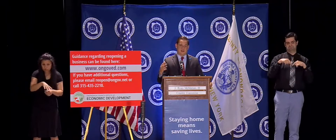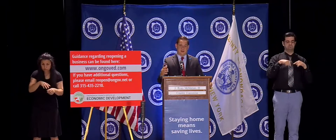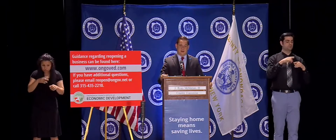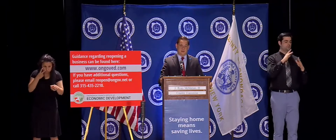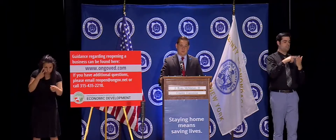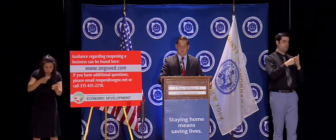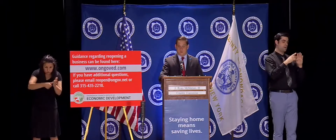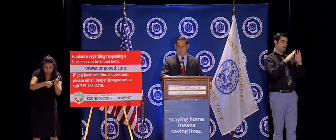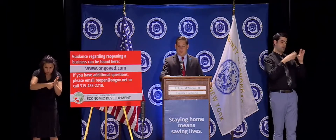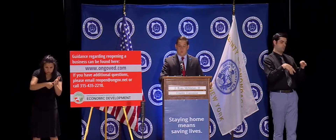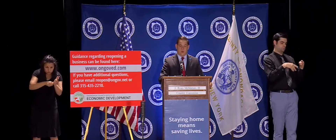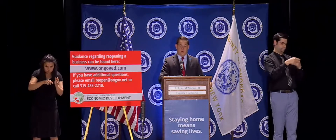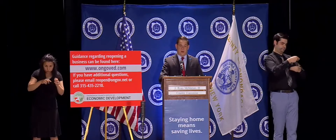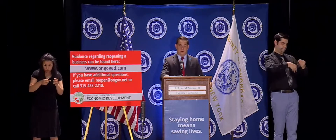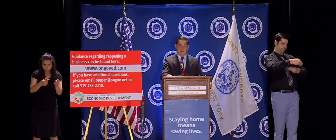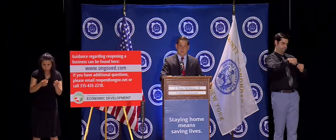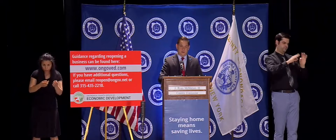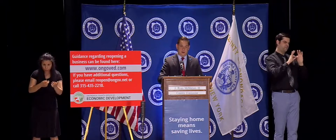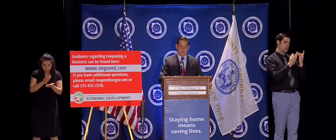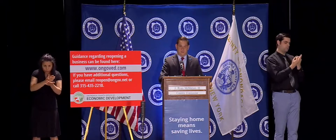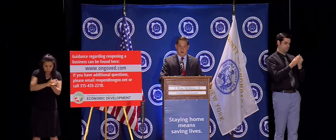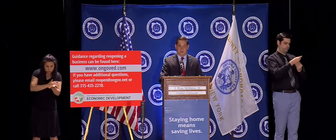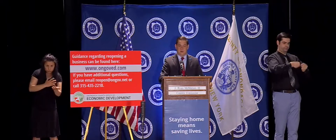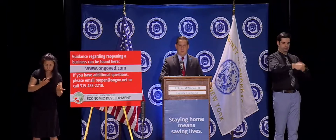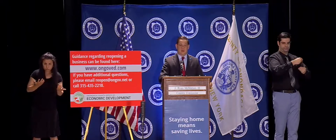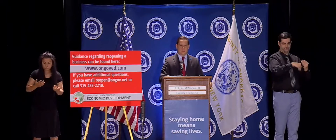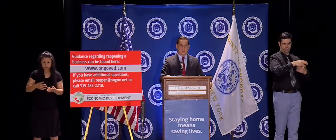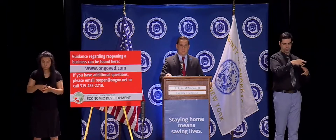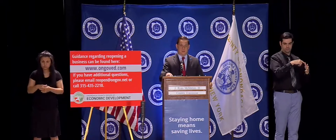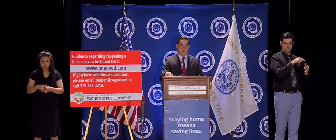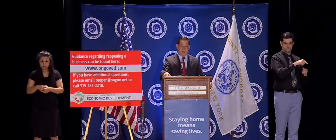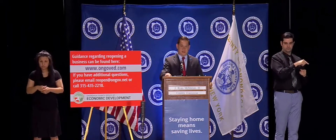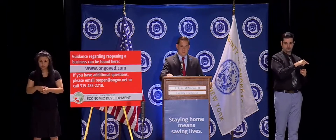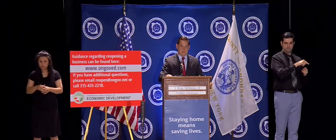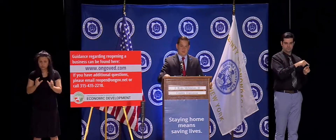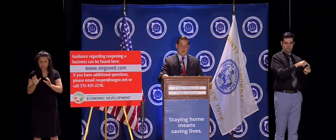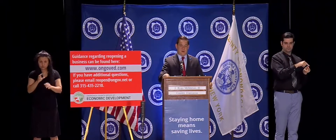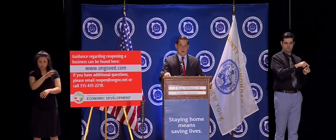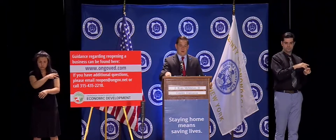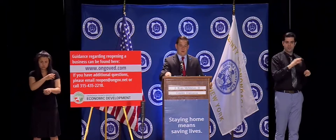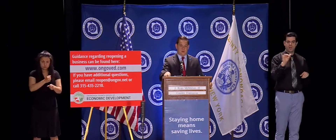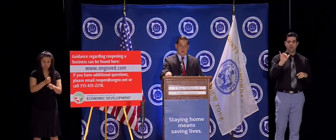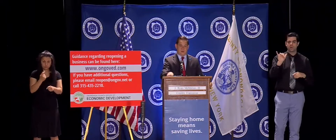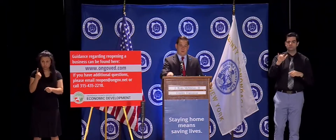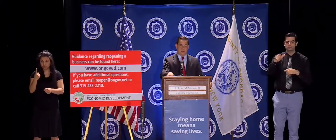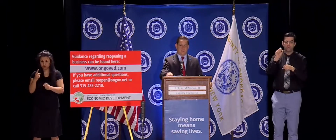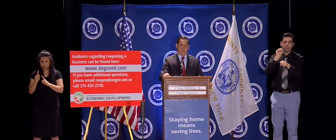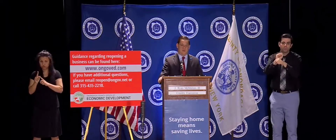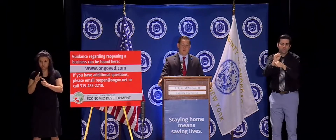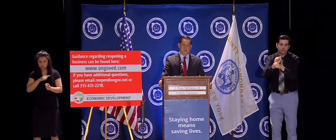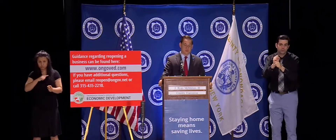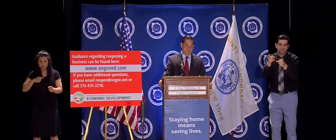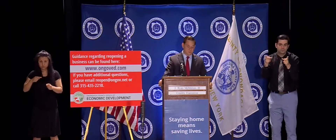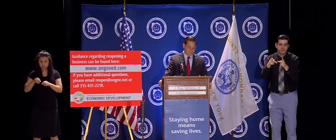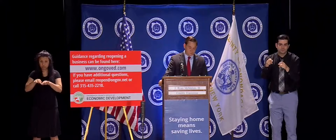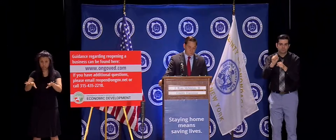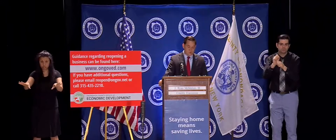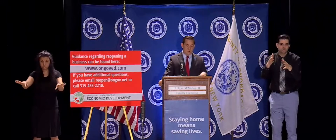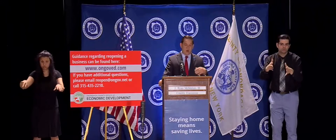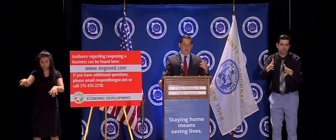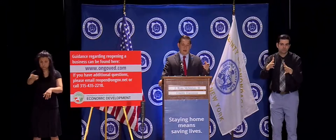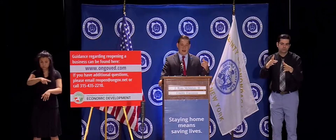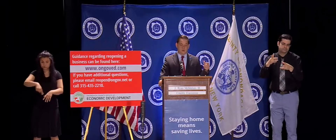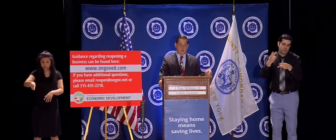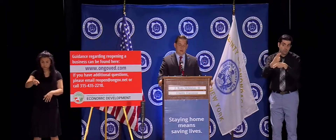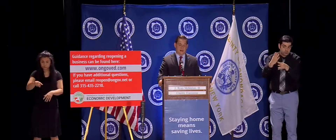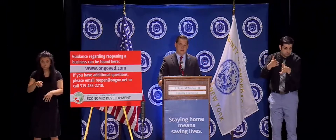of contacts with someone at work. How many people did they infect? How many people are positive? Those are a different type of affiliation.